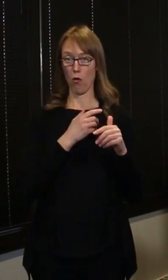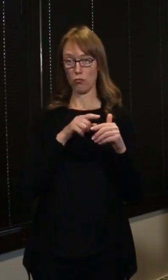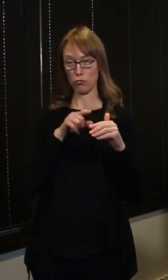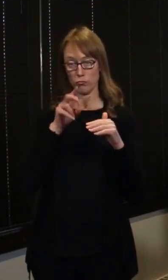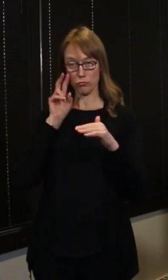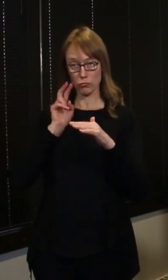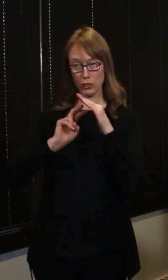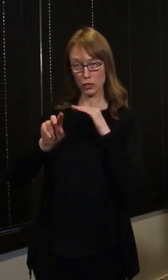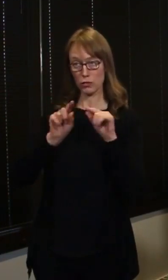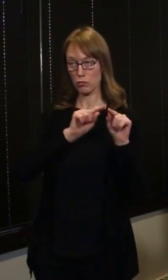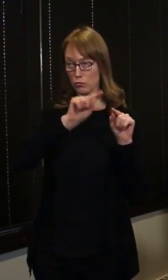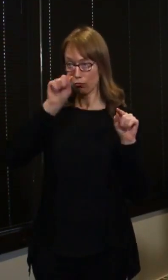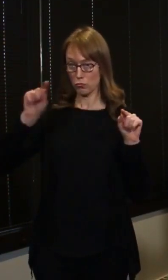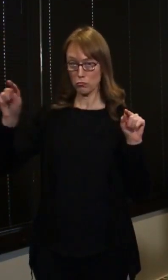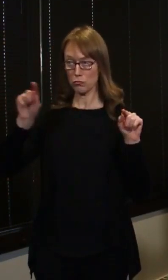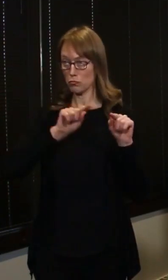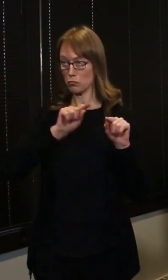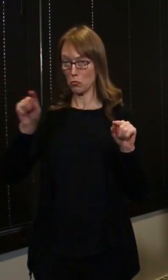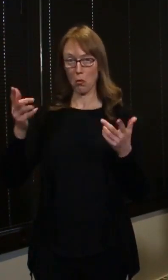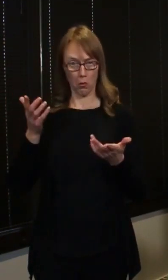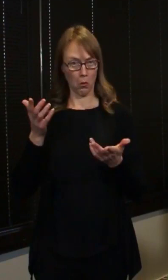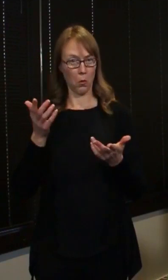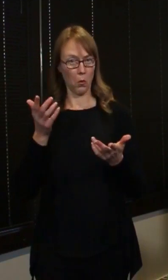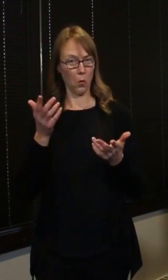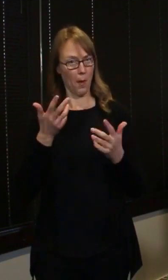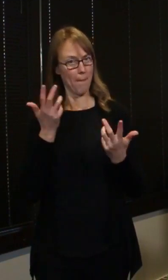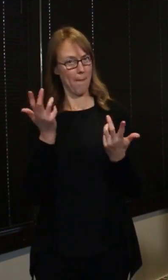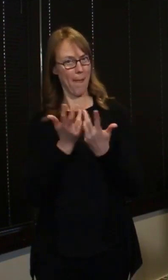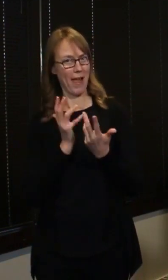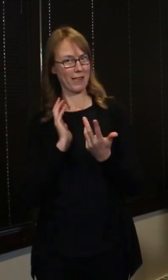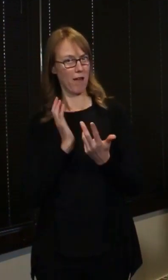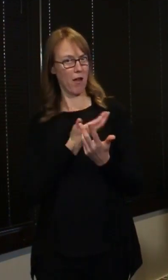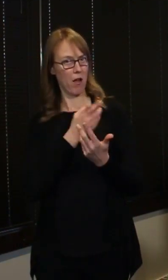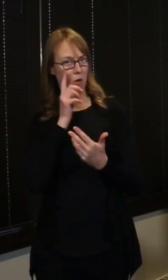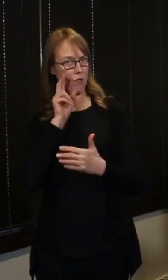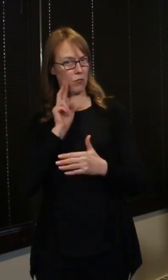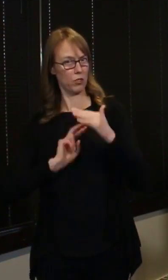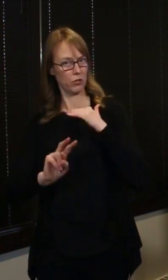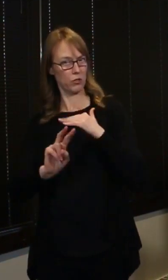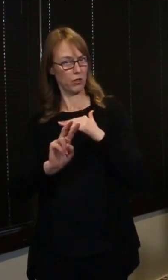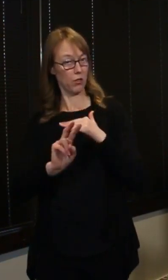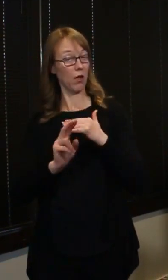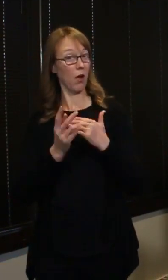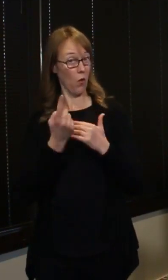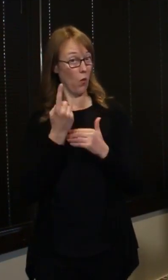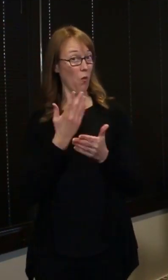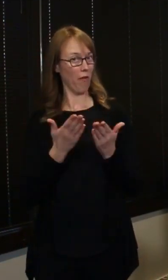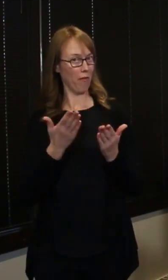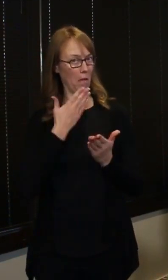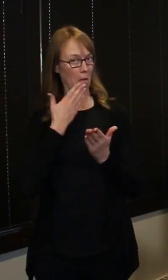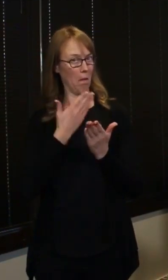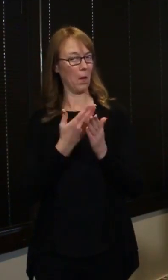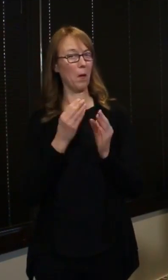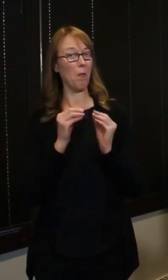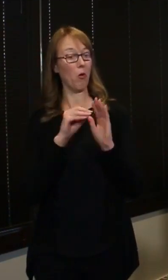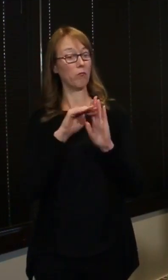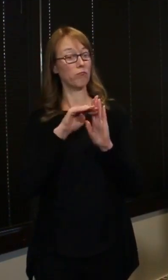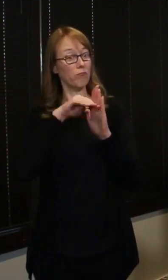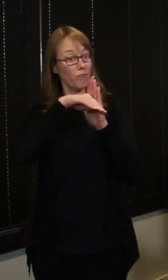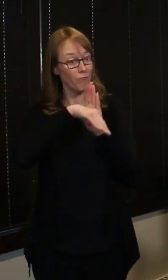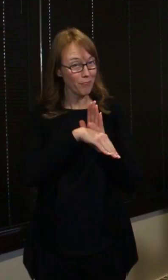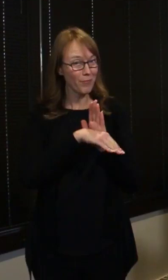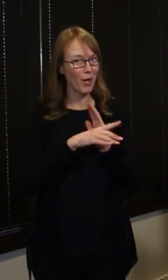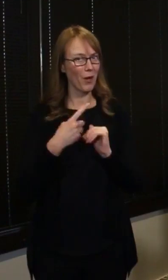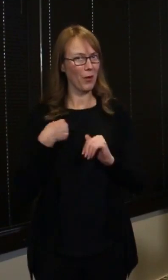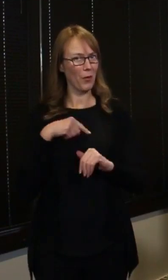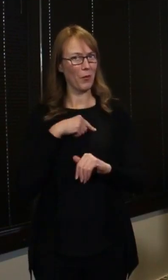be. But you can see here that the updated model does show a steeper decline than where we were 2 weeks ago, which is good news. And